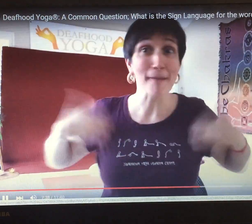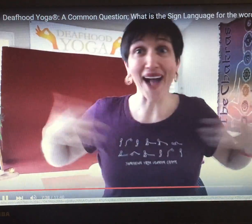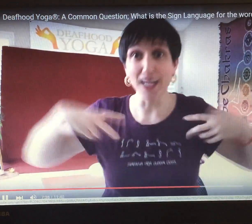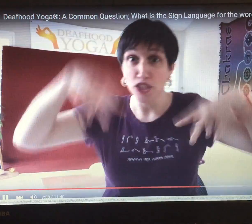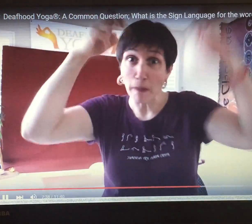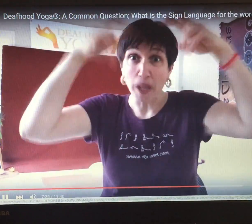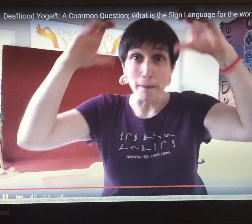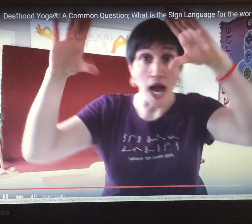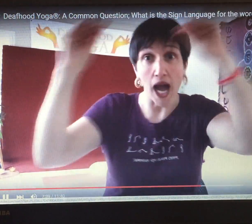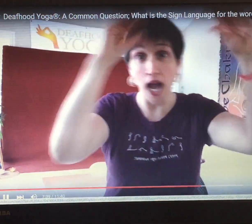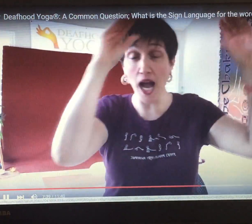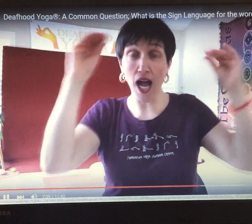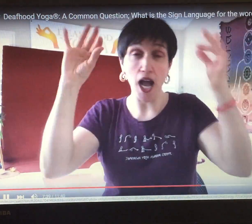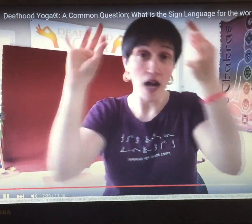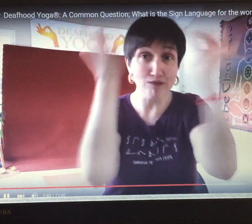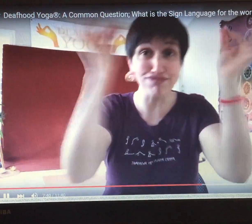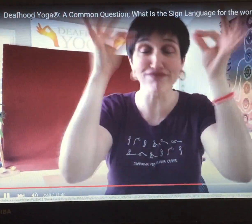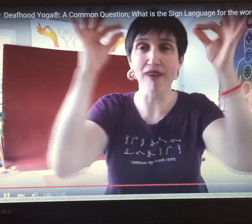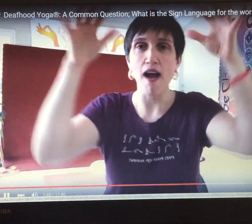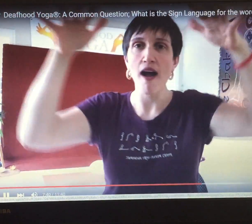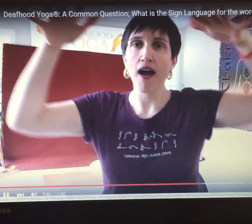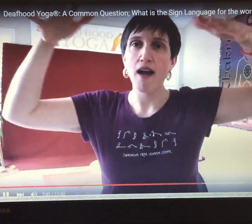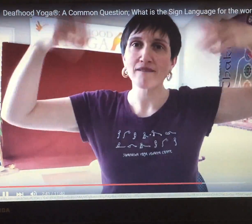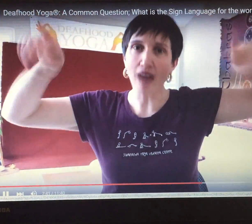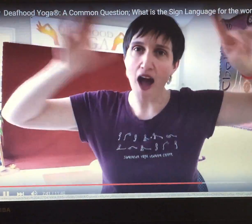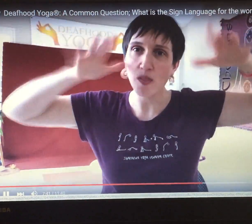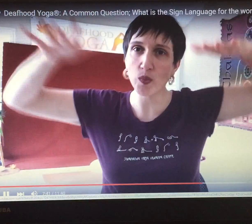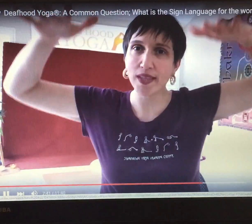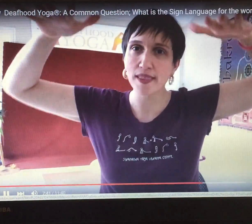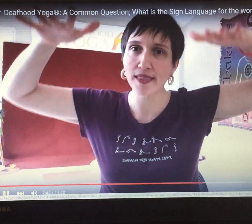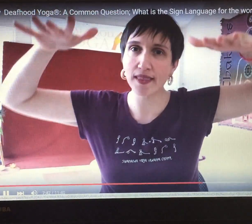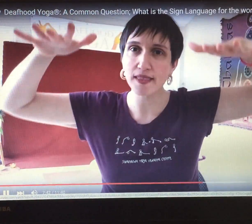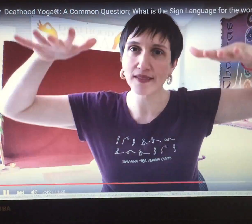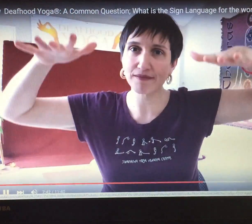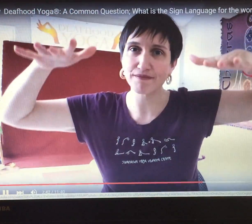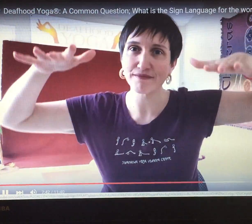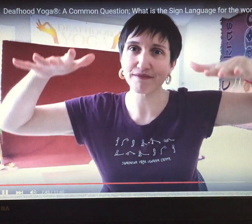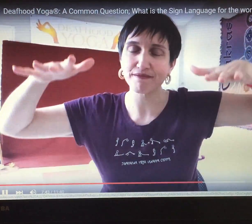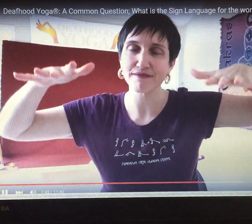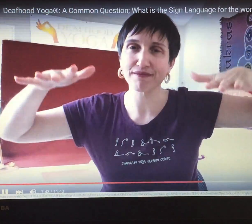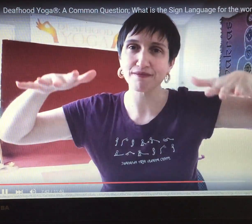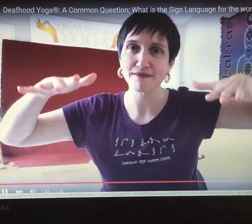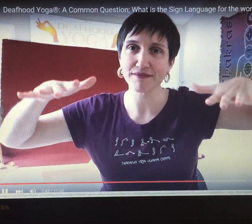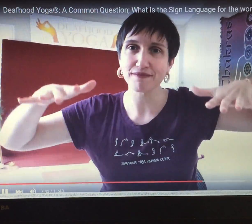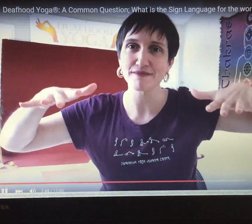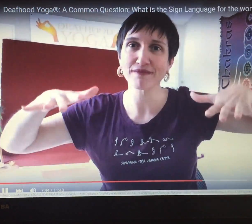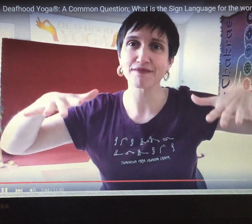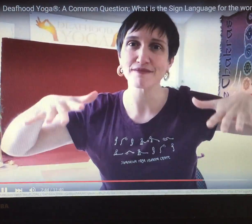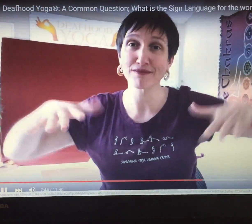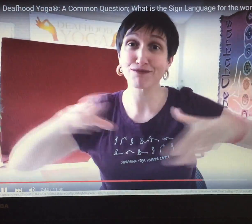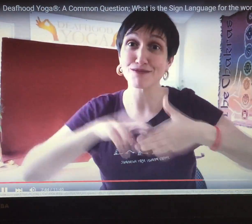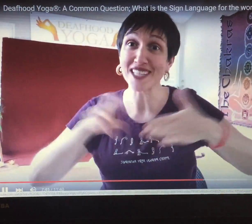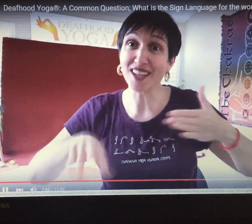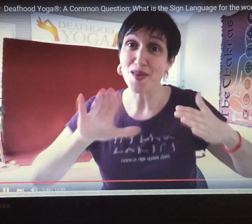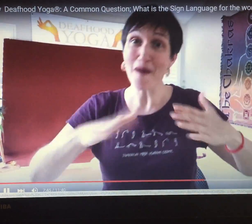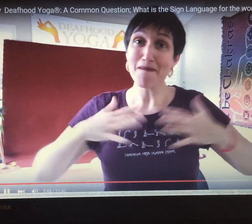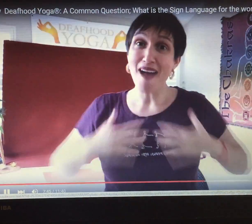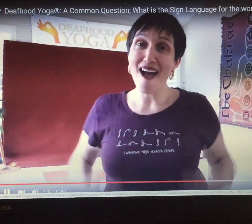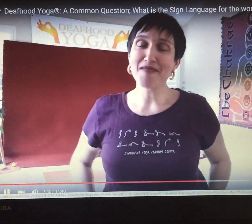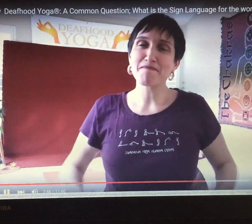results, all that distraction, loud noise, it finally calms and quiets. The